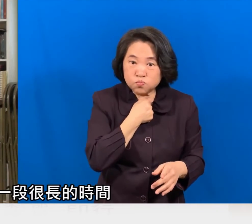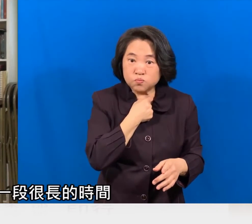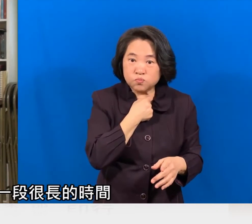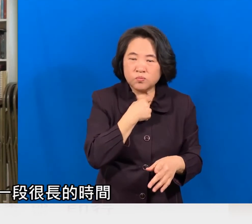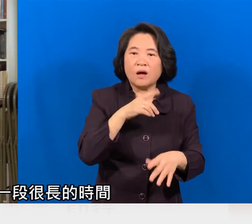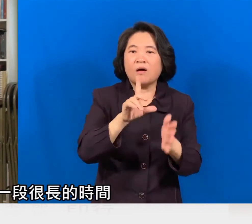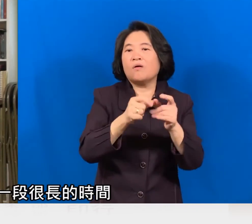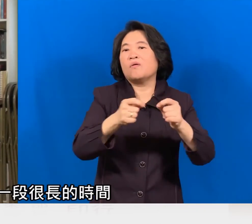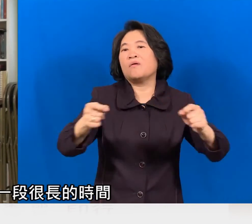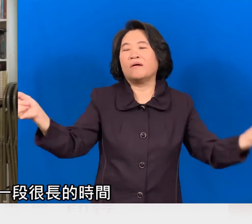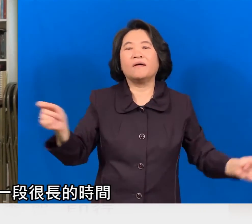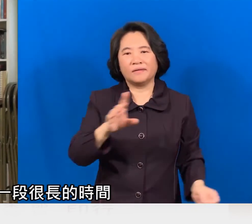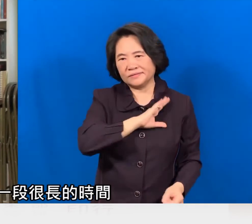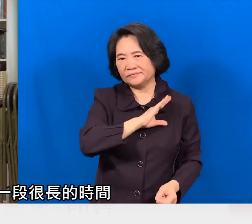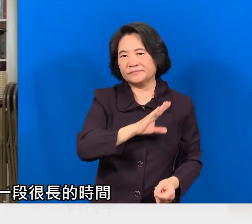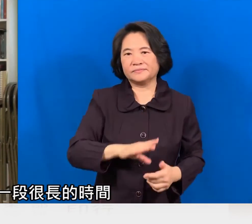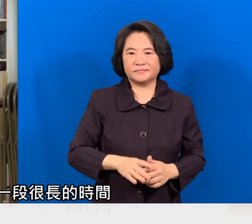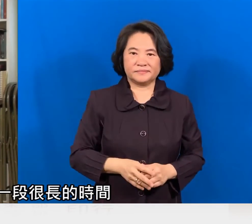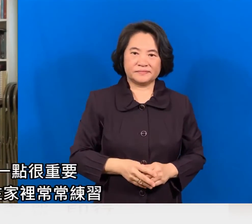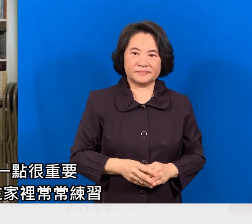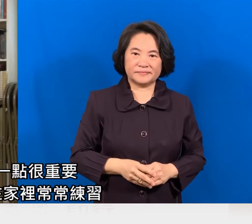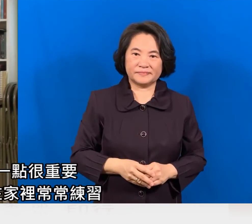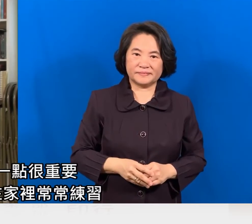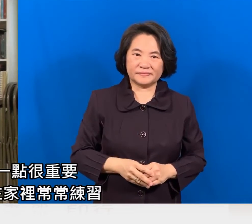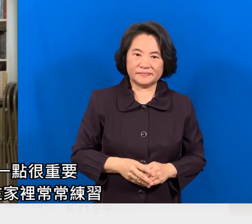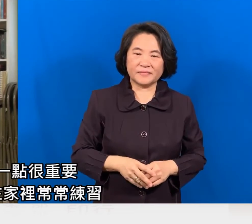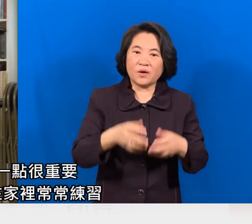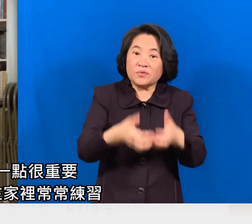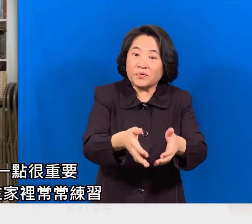people, it will still take you quite a long period of time.